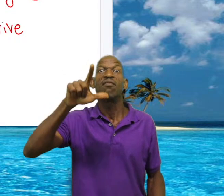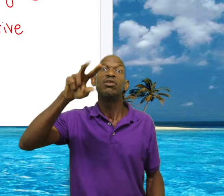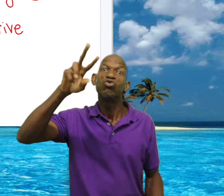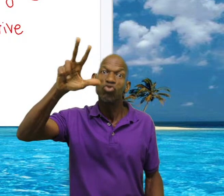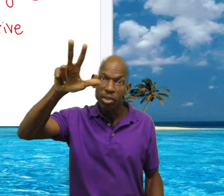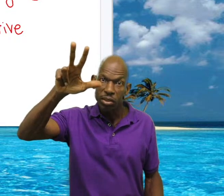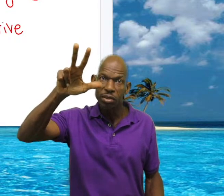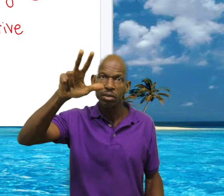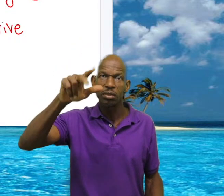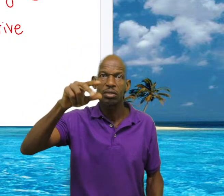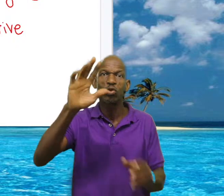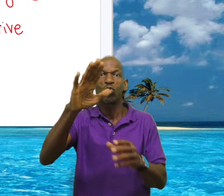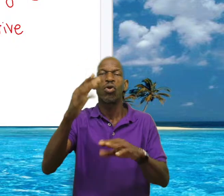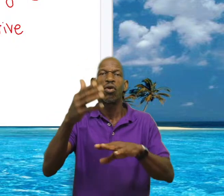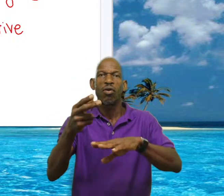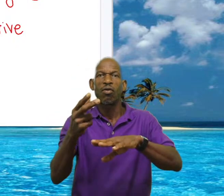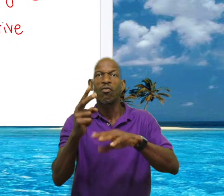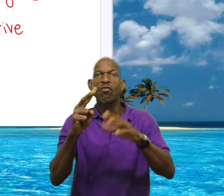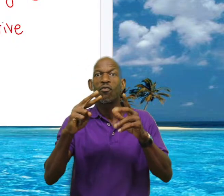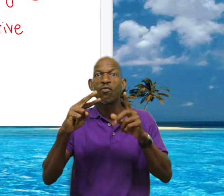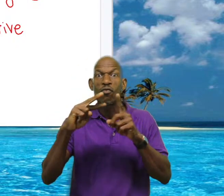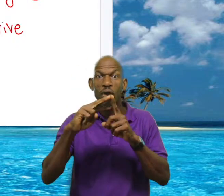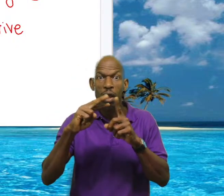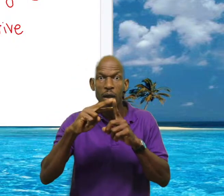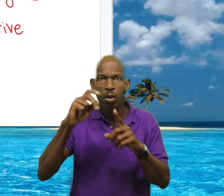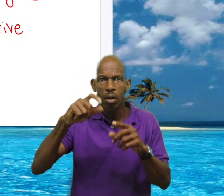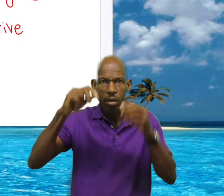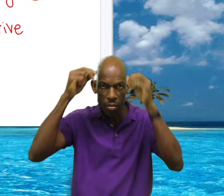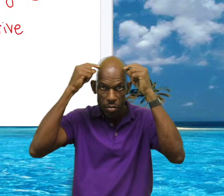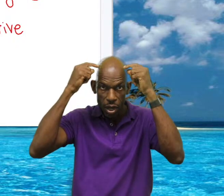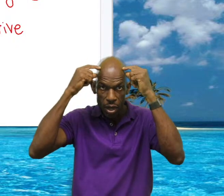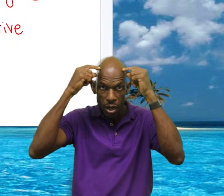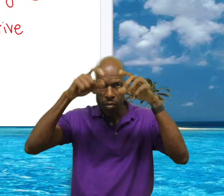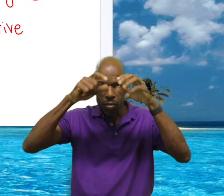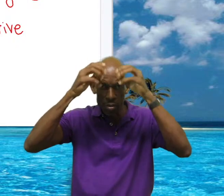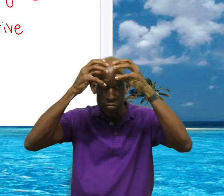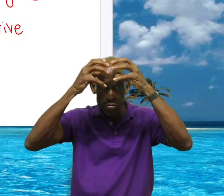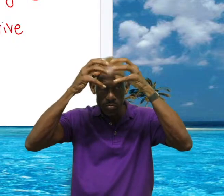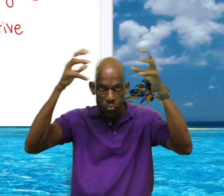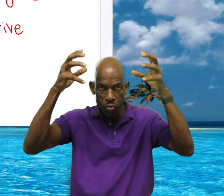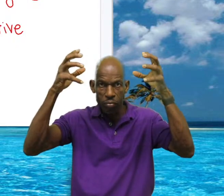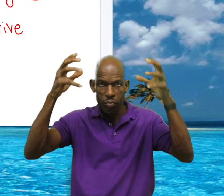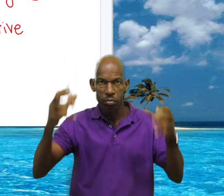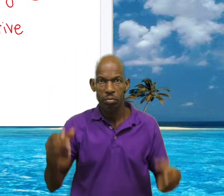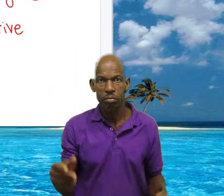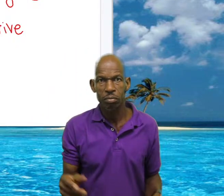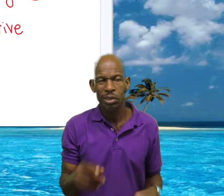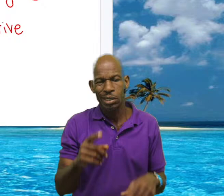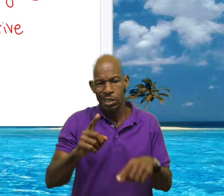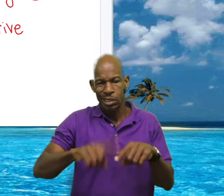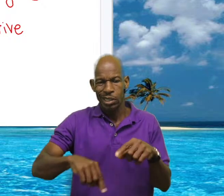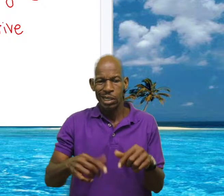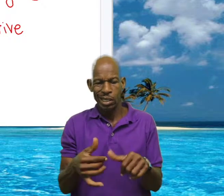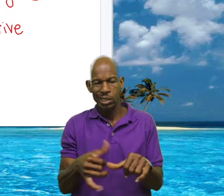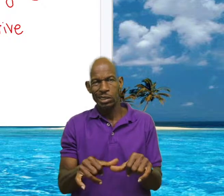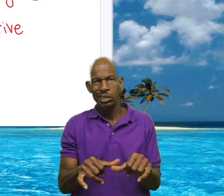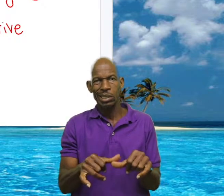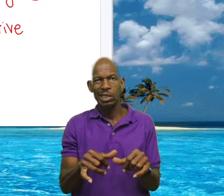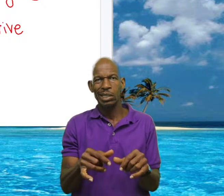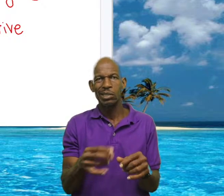vocabulary. All right, your words and meanings. You cannot stay with these simple words. You need to improve your vocabulary so that as